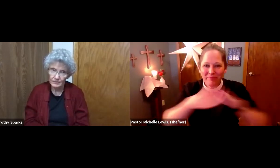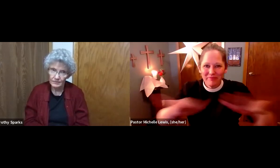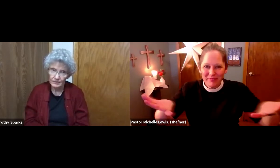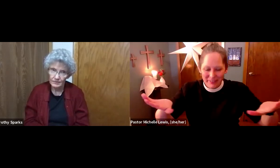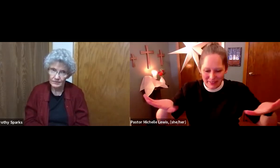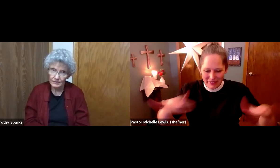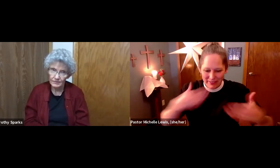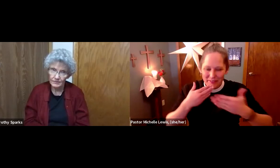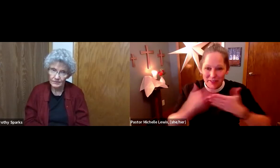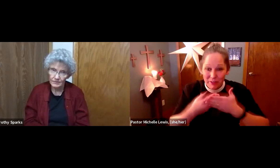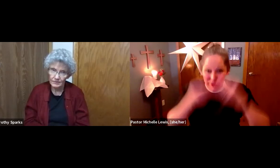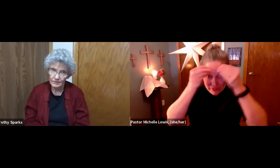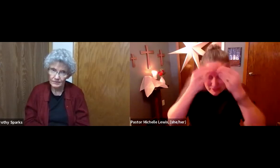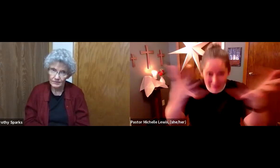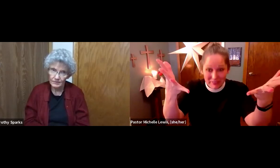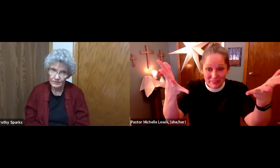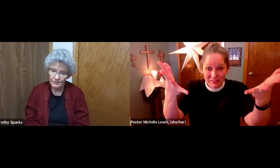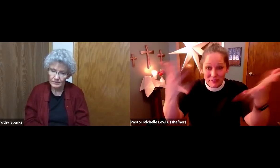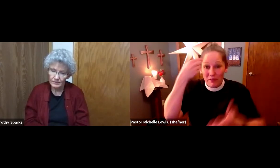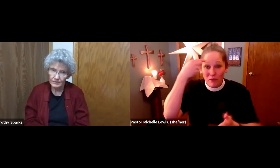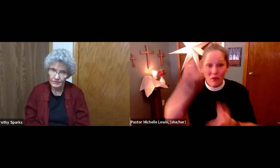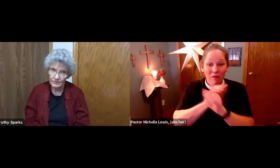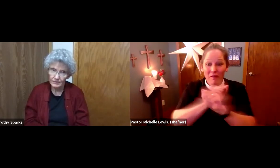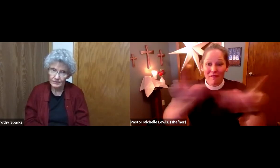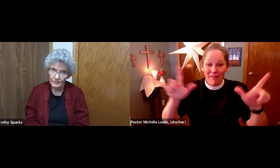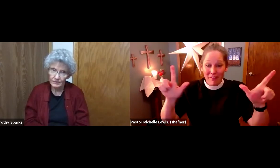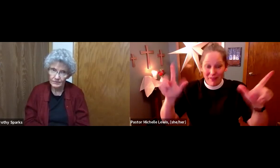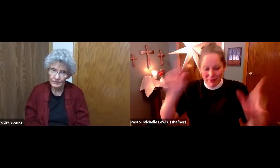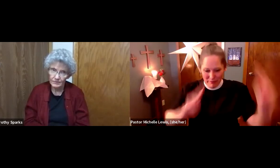of peace and goodwill for all.